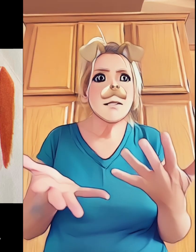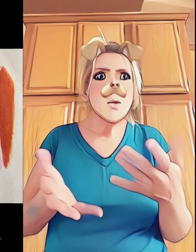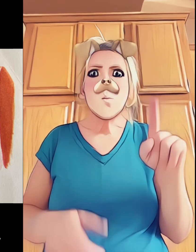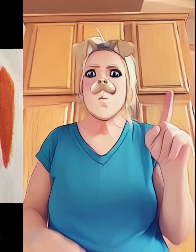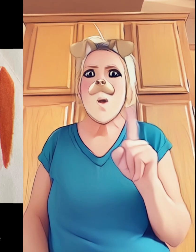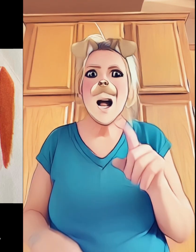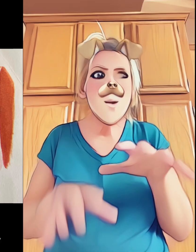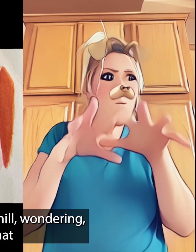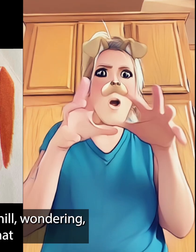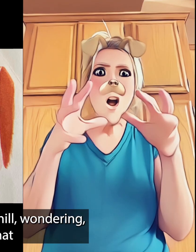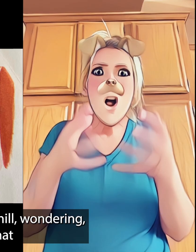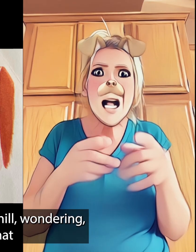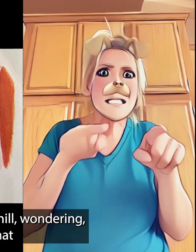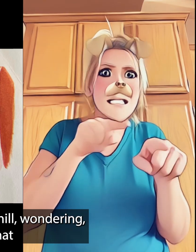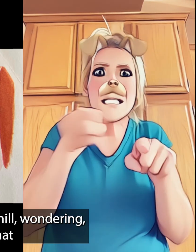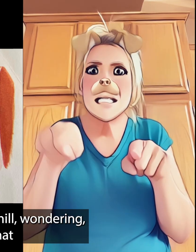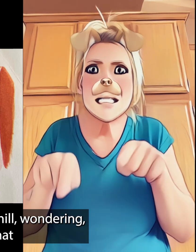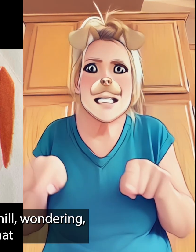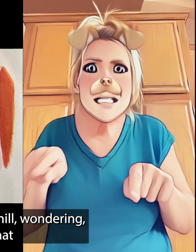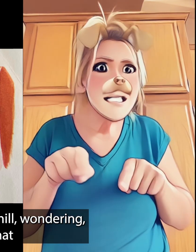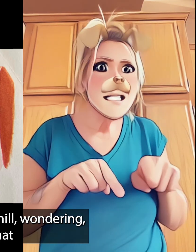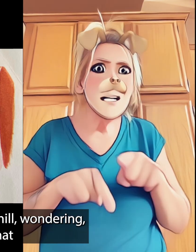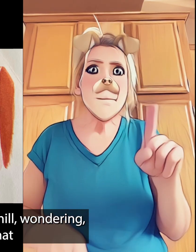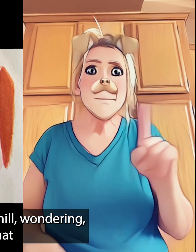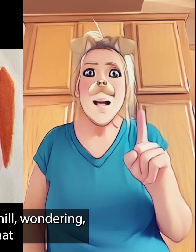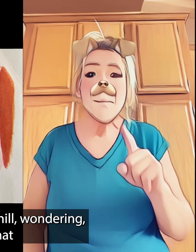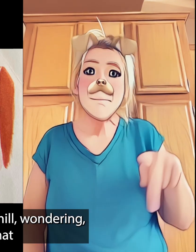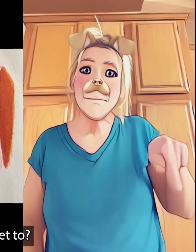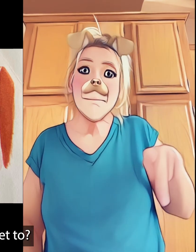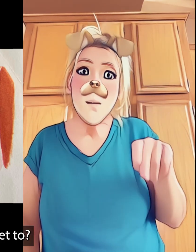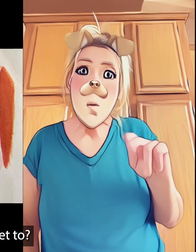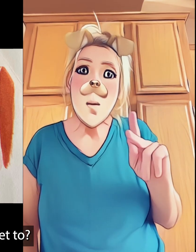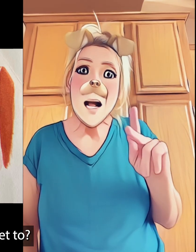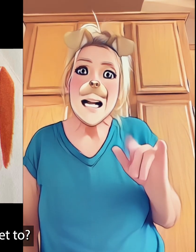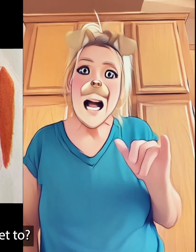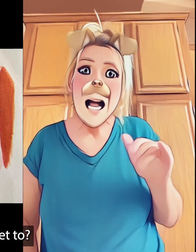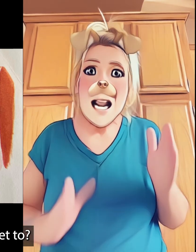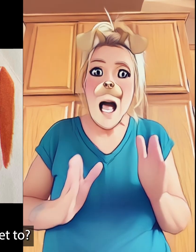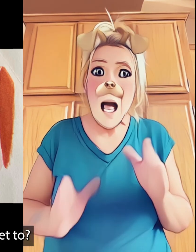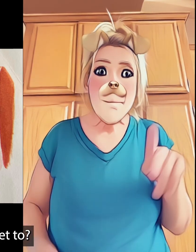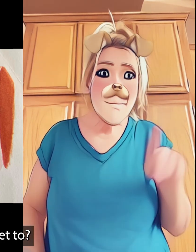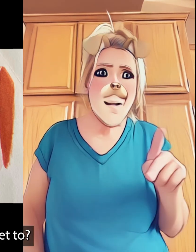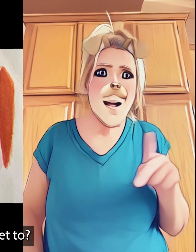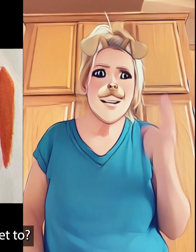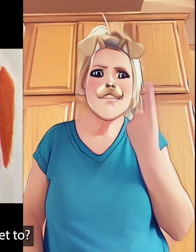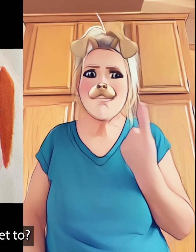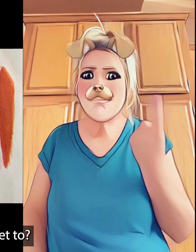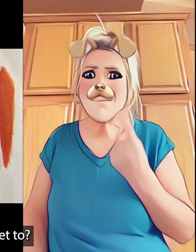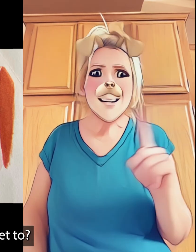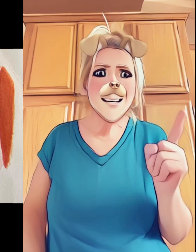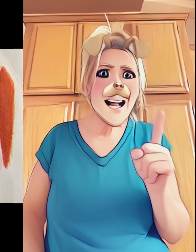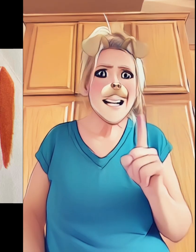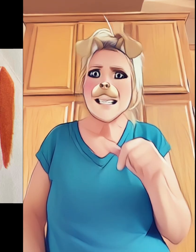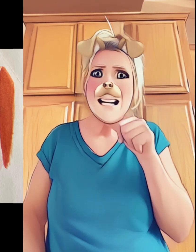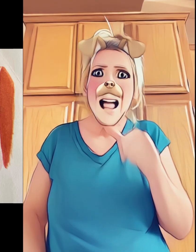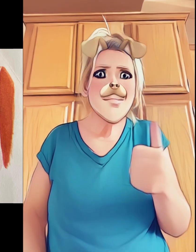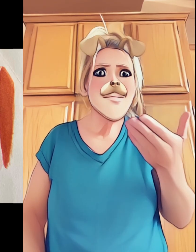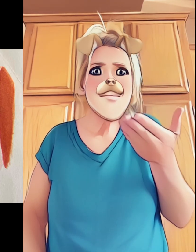again! They looked around the hill, wondering, where did that Poky puppy get to?